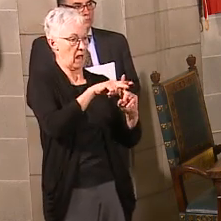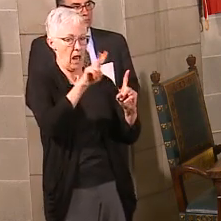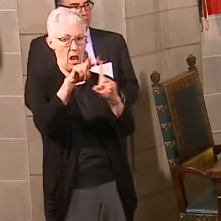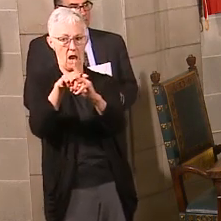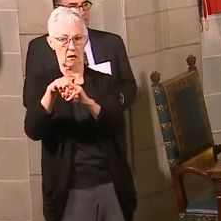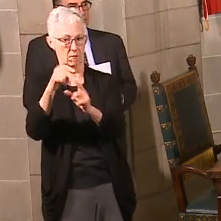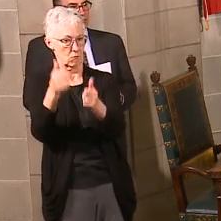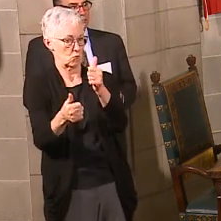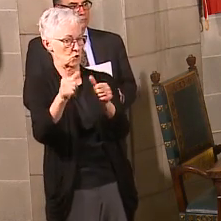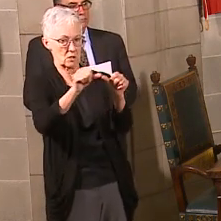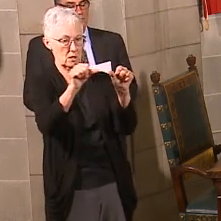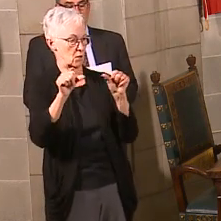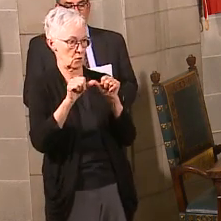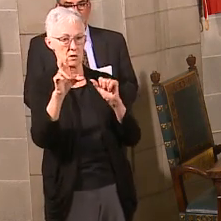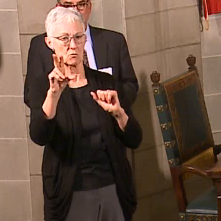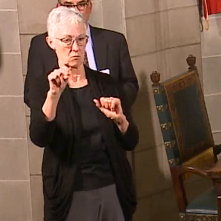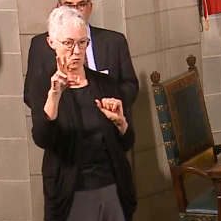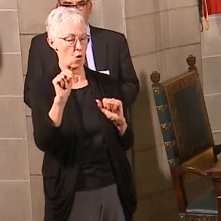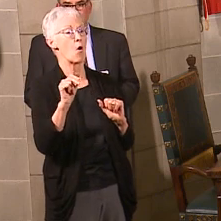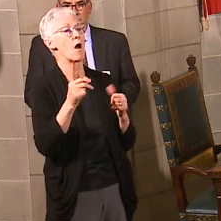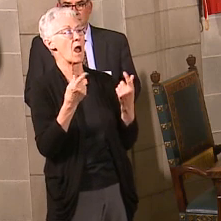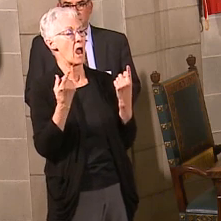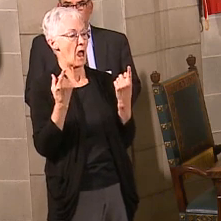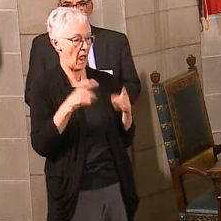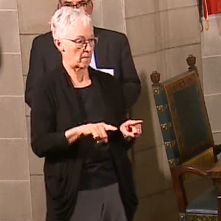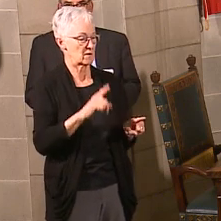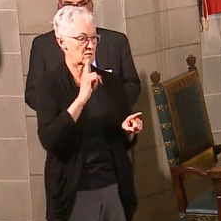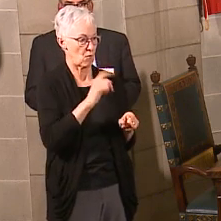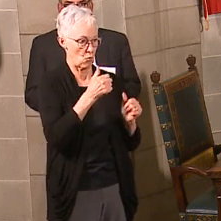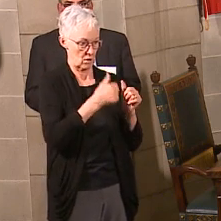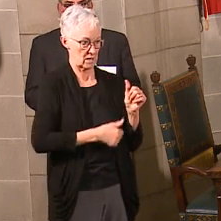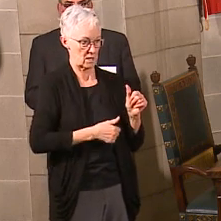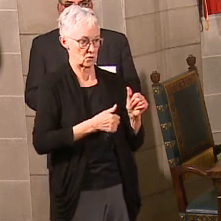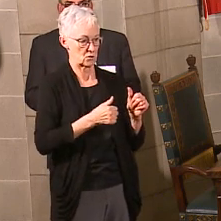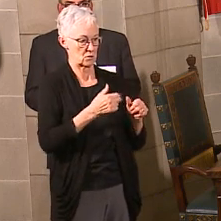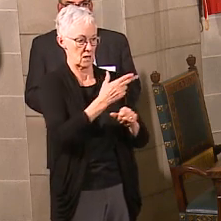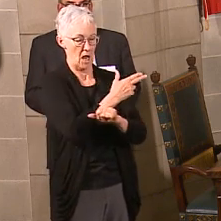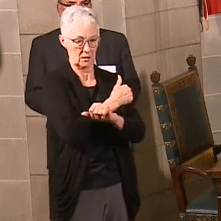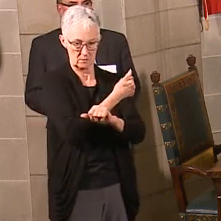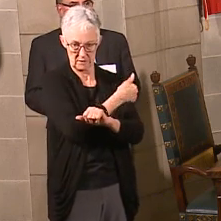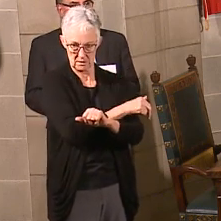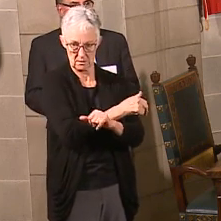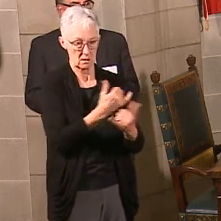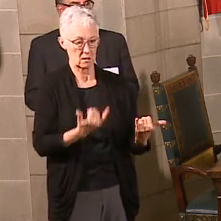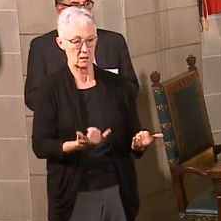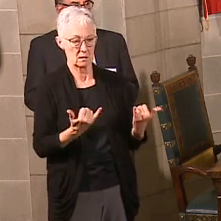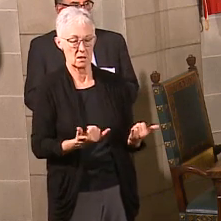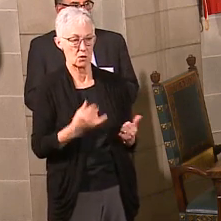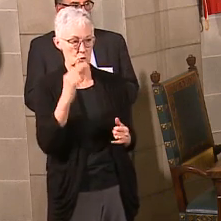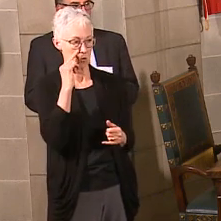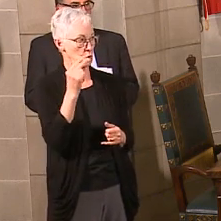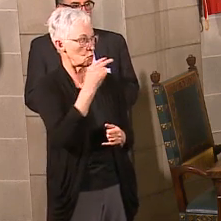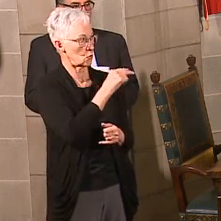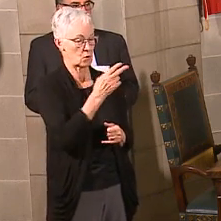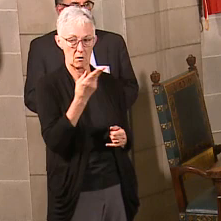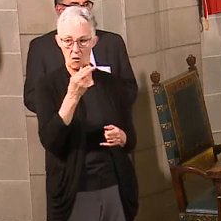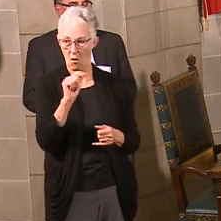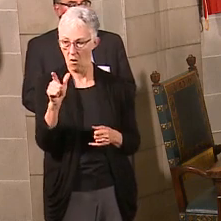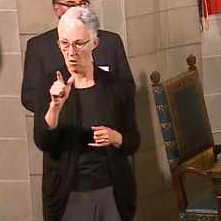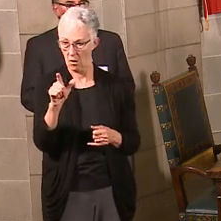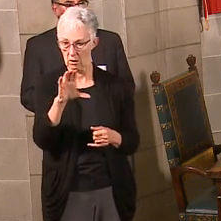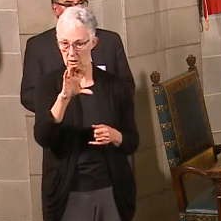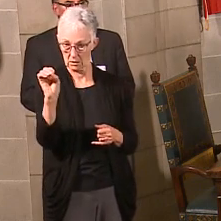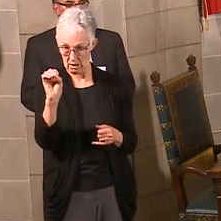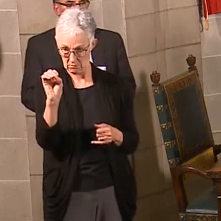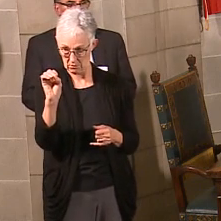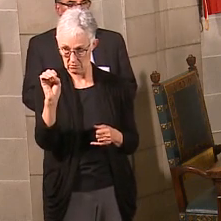hospital designation that will have to happen for that hospital to be able to open up. So for example, right now, if we were to look at Hall County, we talked about some of the stats for